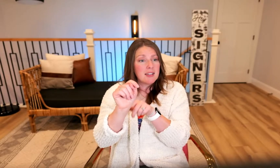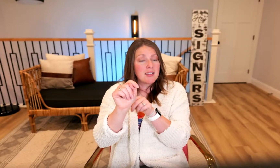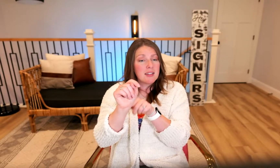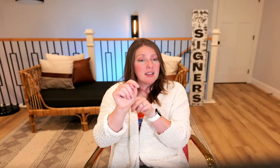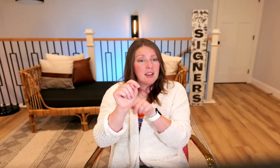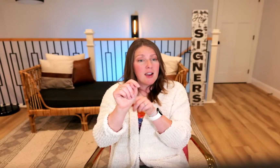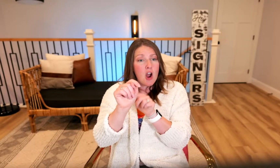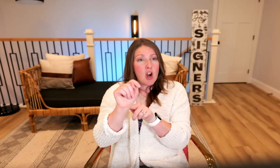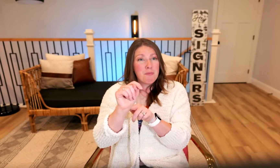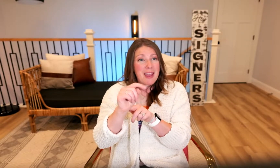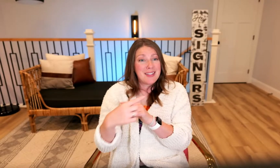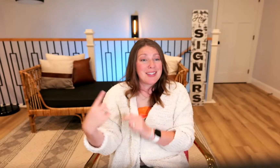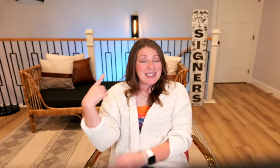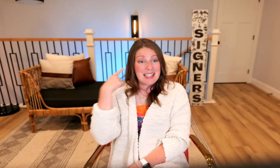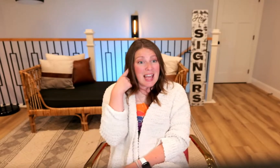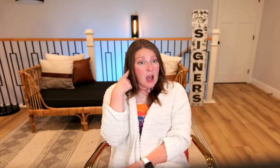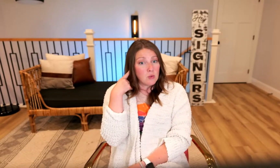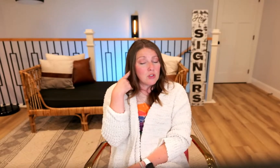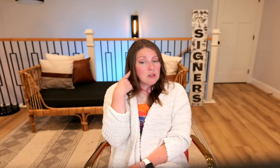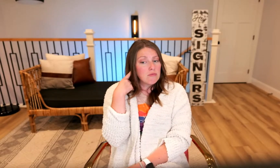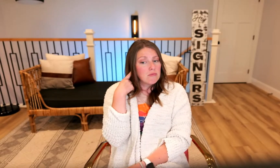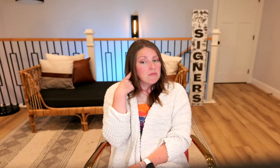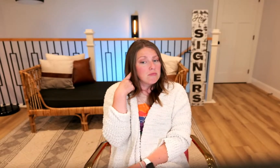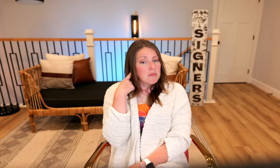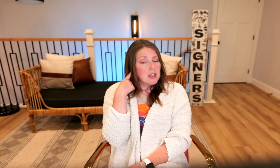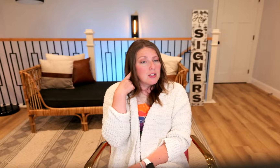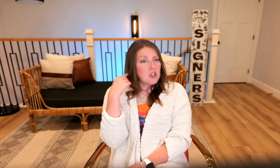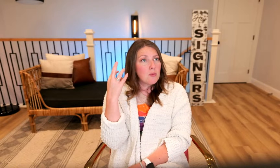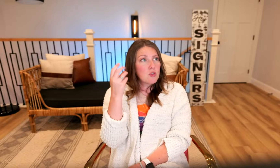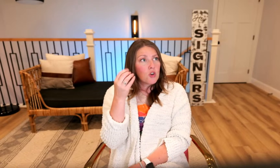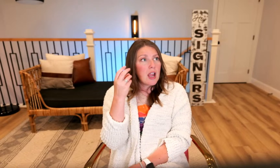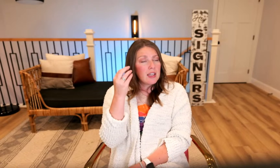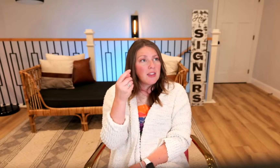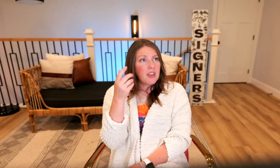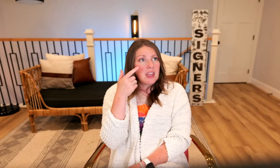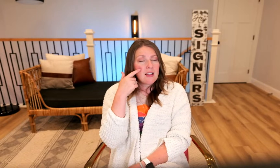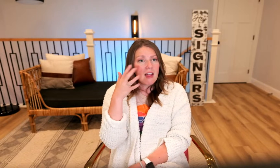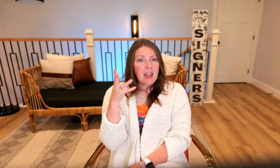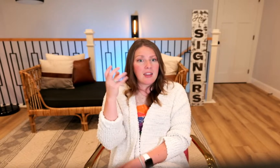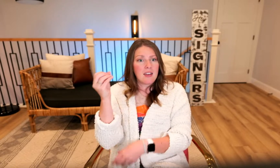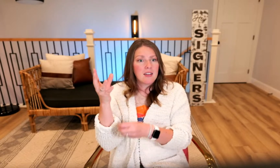Podcasts are based in sound, so I'm trying to think like